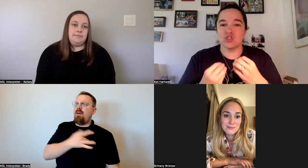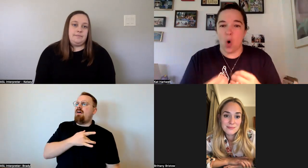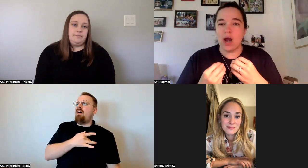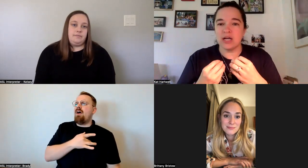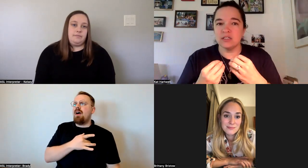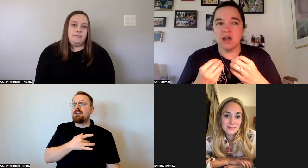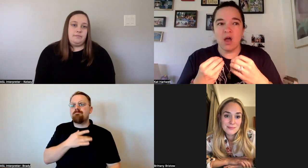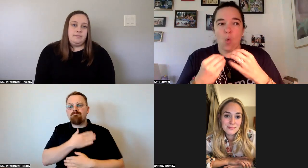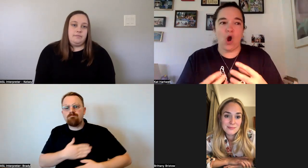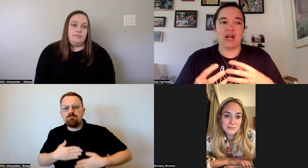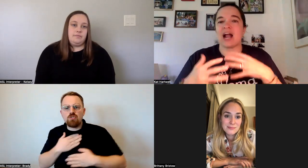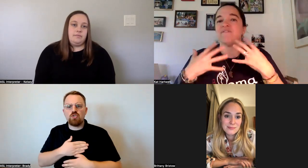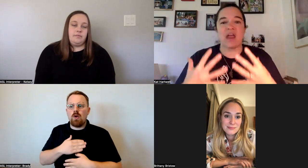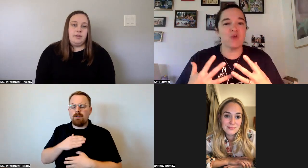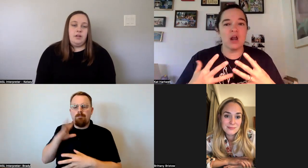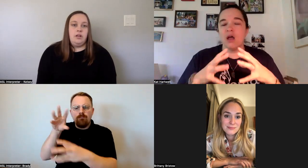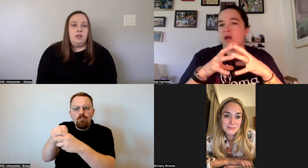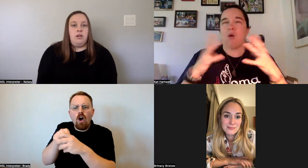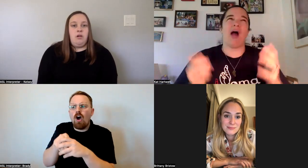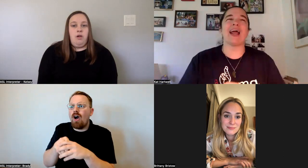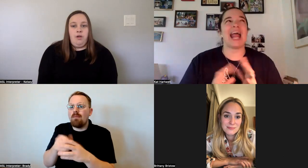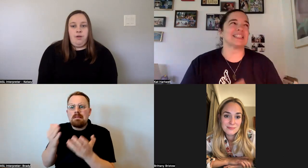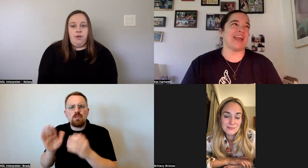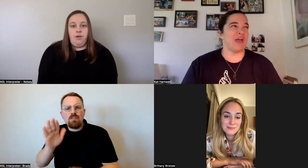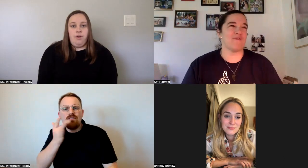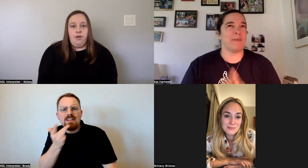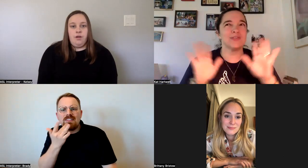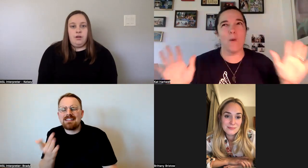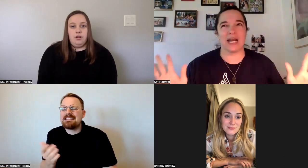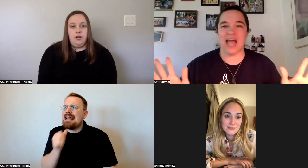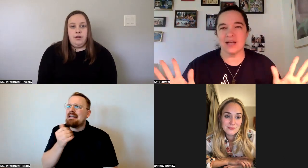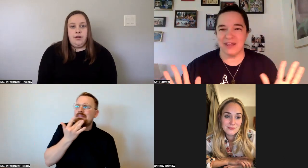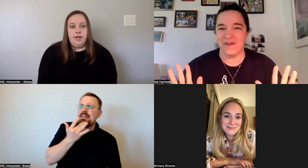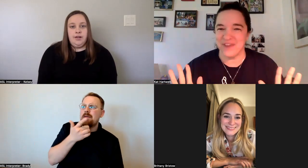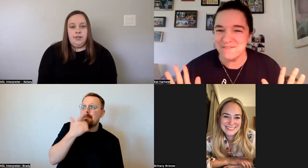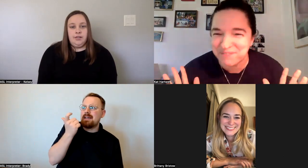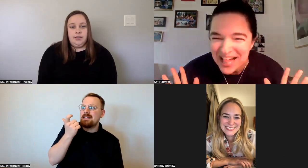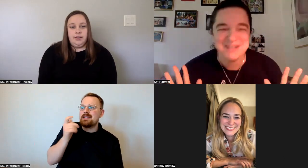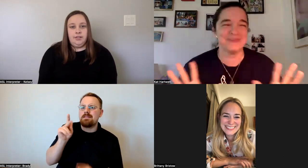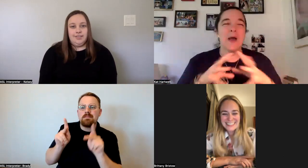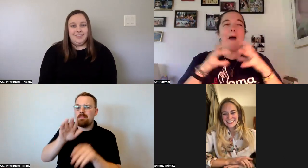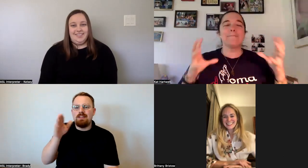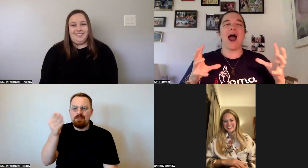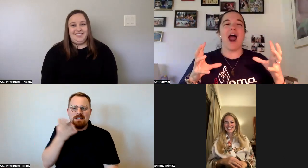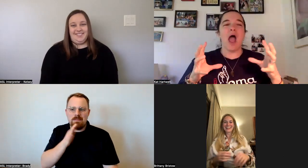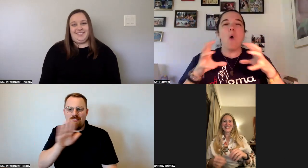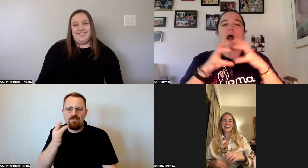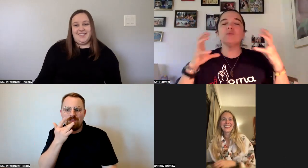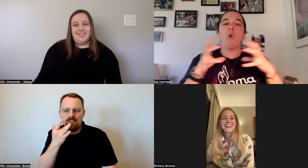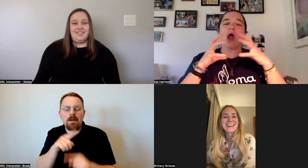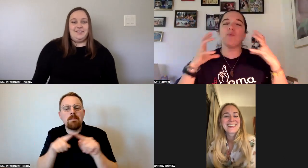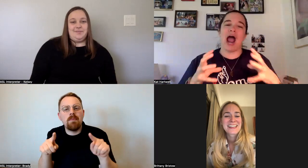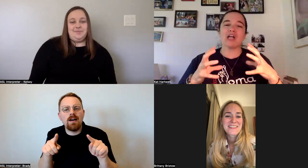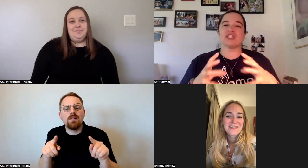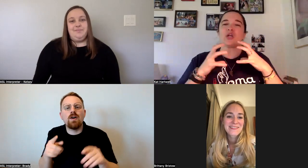really enjoying working like a favorite? Well, I can't say favorite because nobody tells me their favorite film, but what